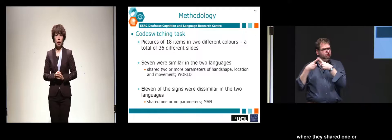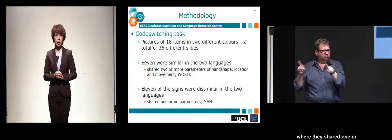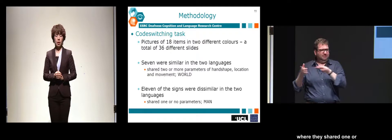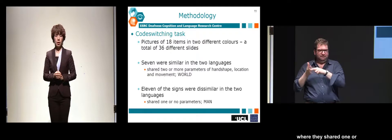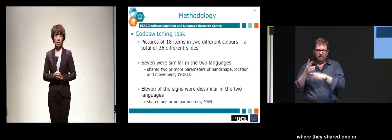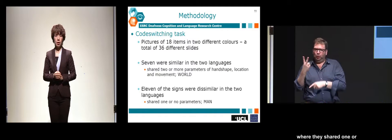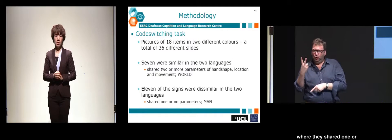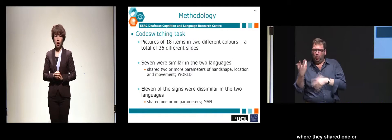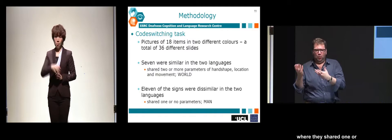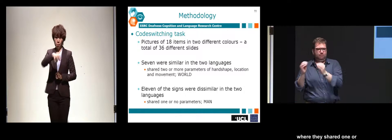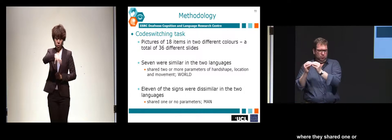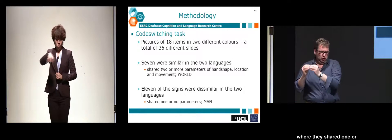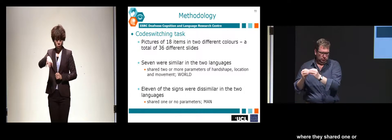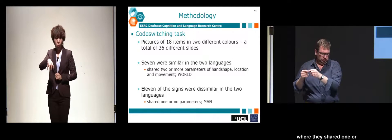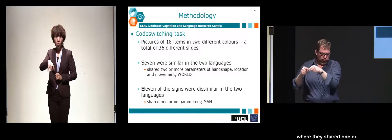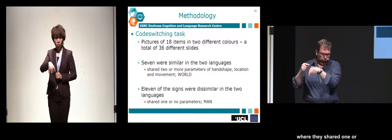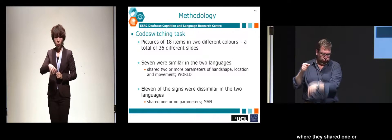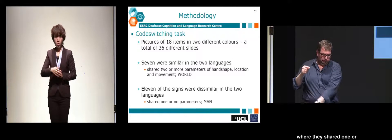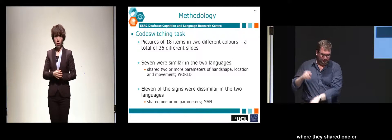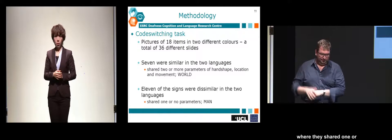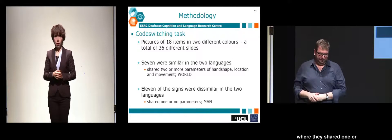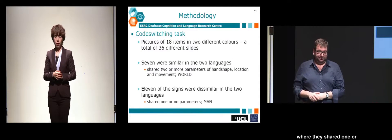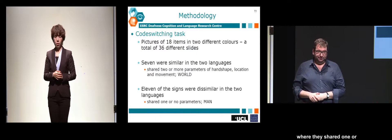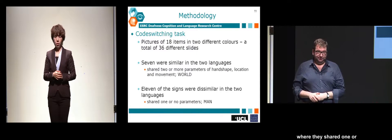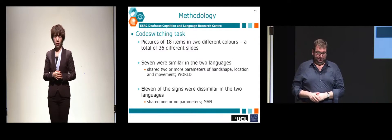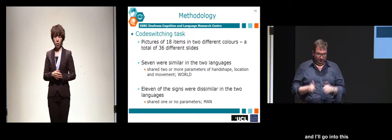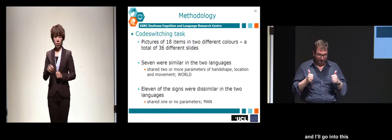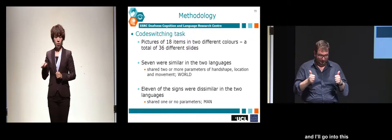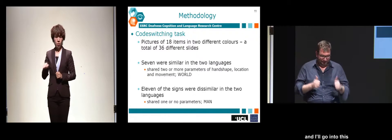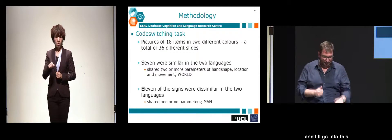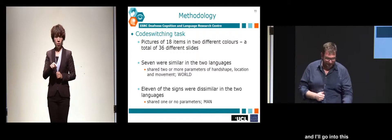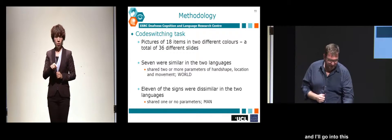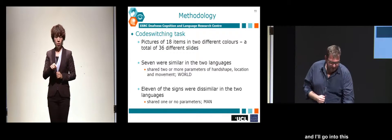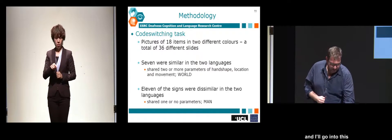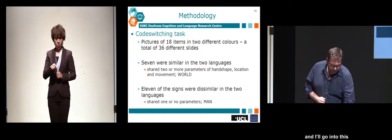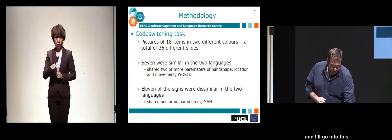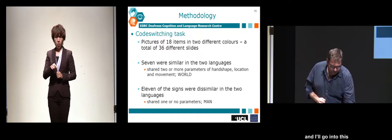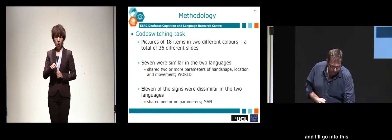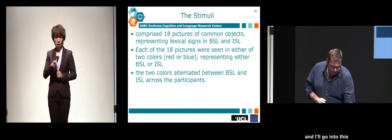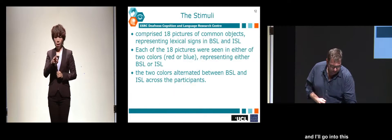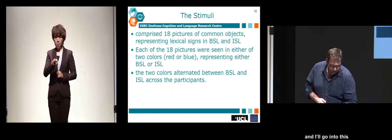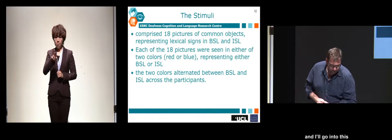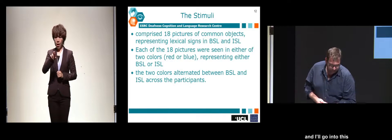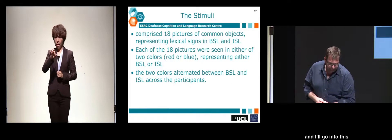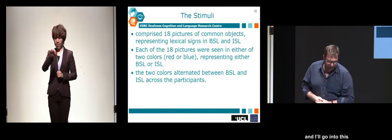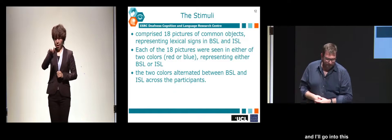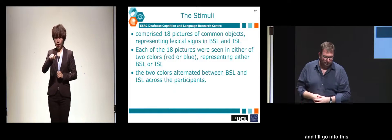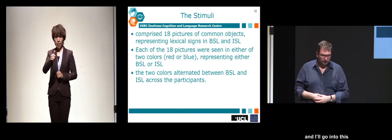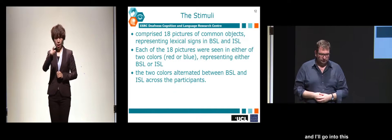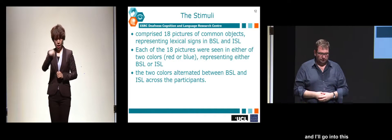they shared 1 or 0 parameters. And I'll go into this in detail later.